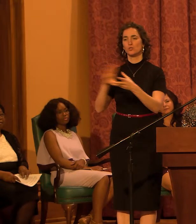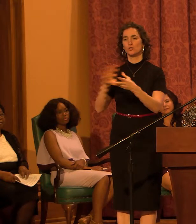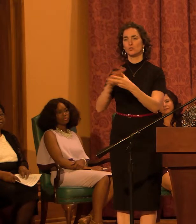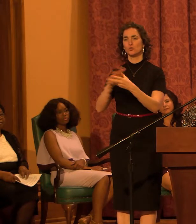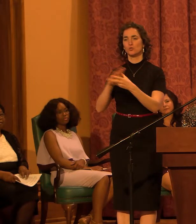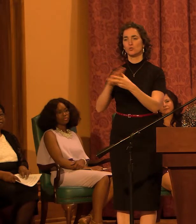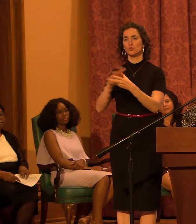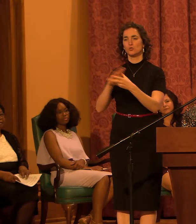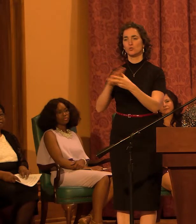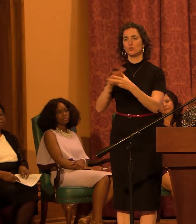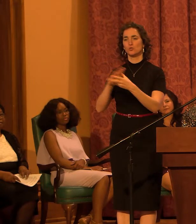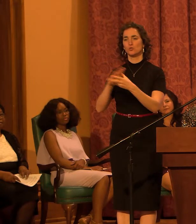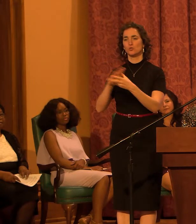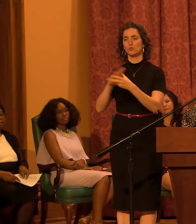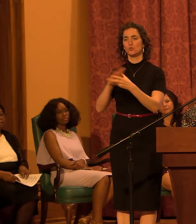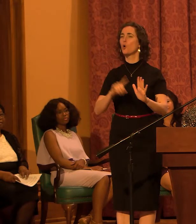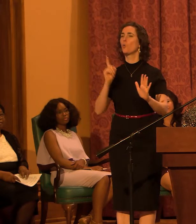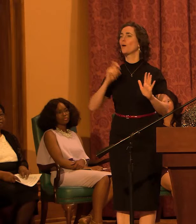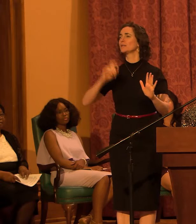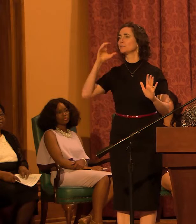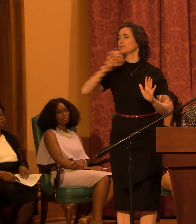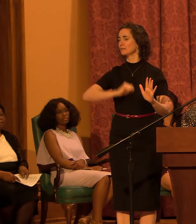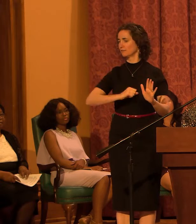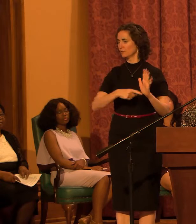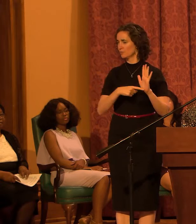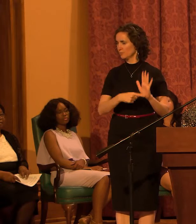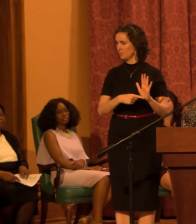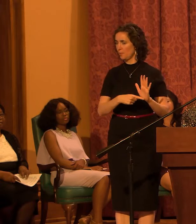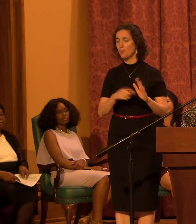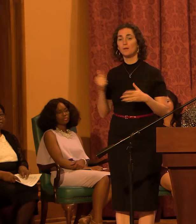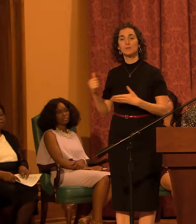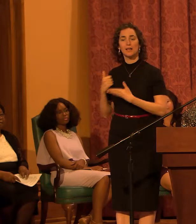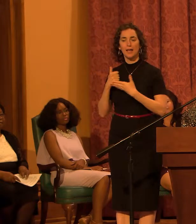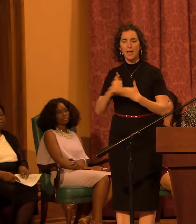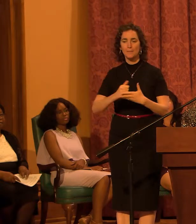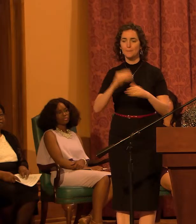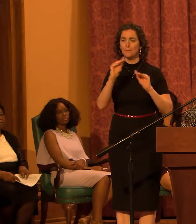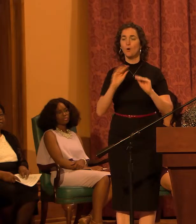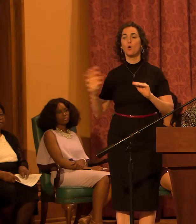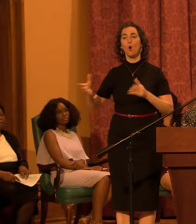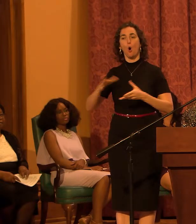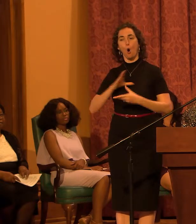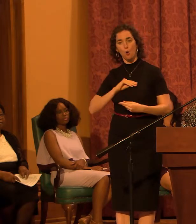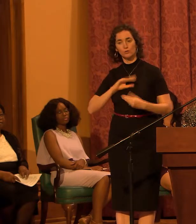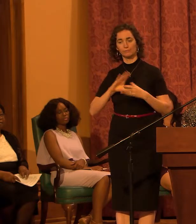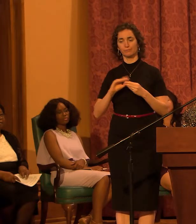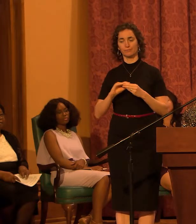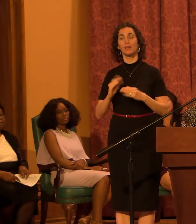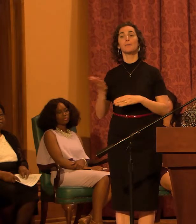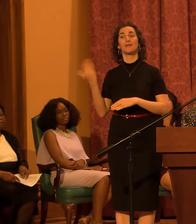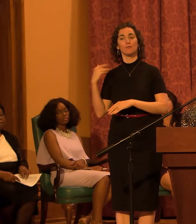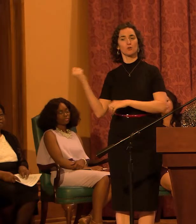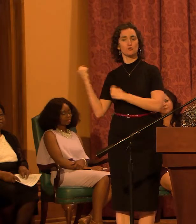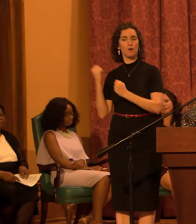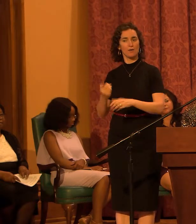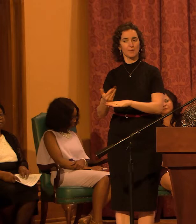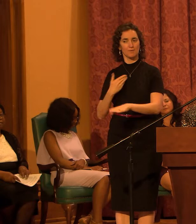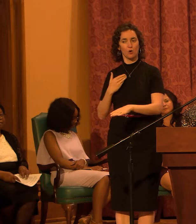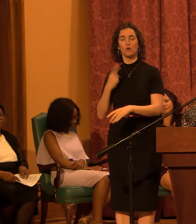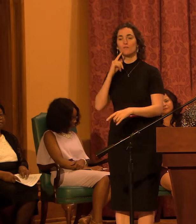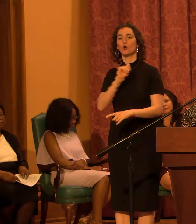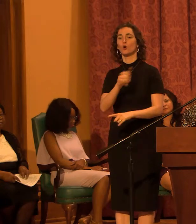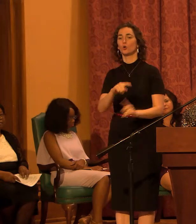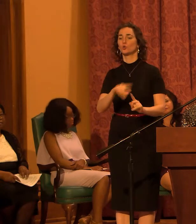and to show where the deficits lie. So she helped put together her own testimony the night before the drive down for